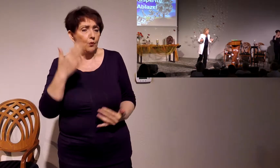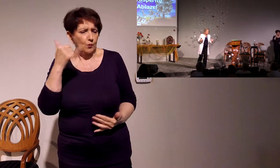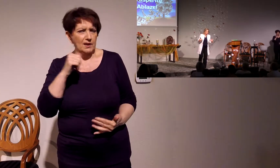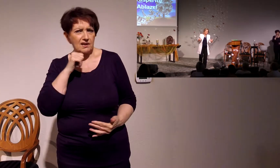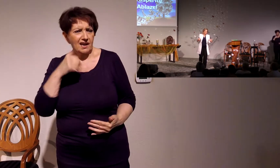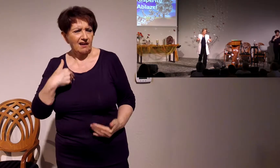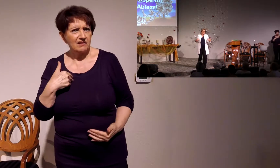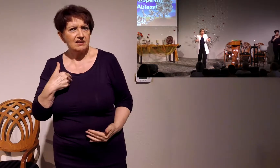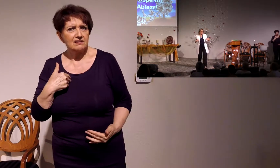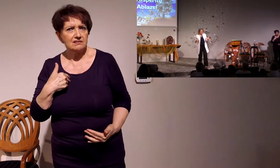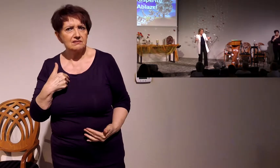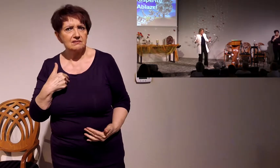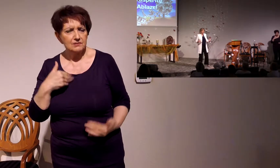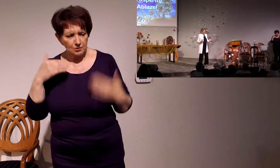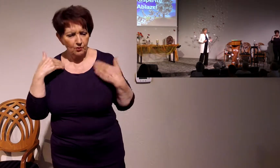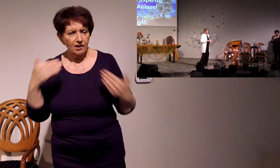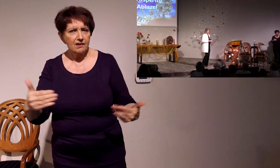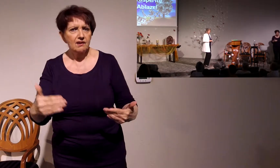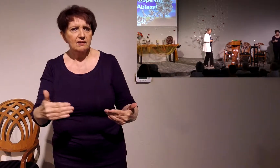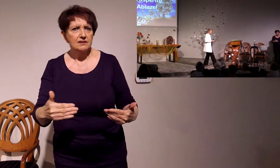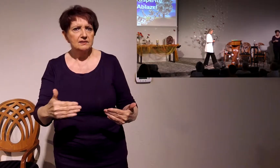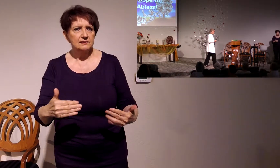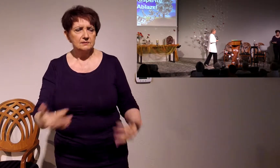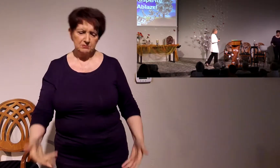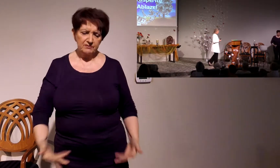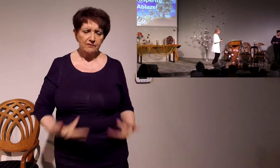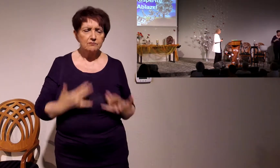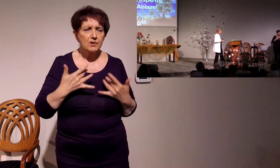have it and be lit all the time?